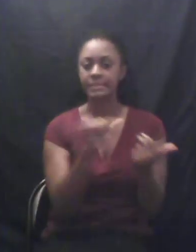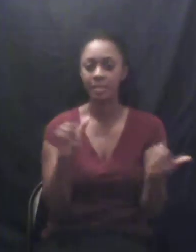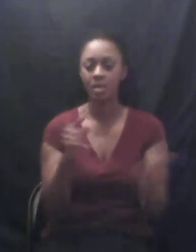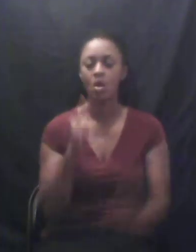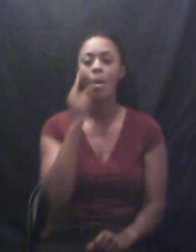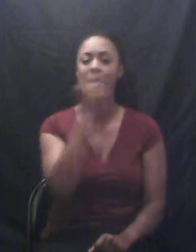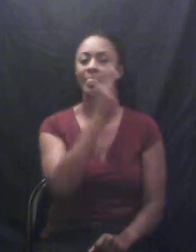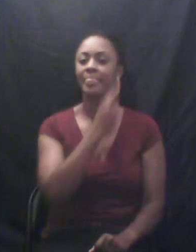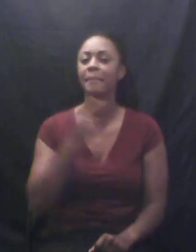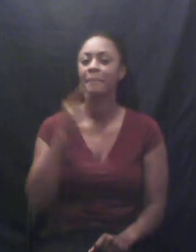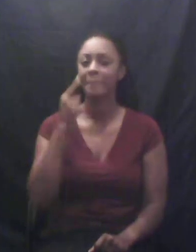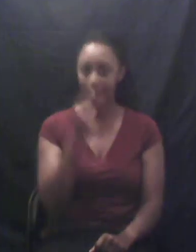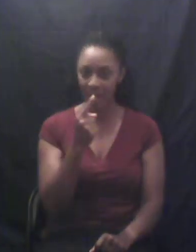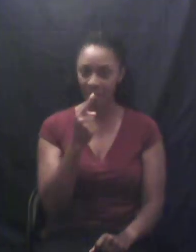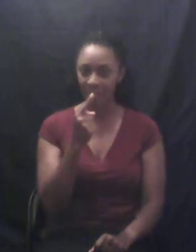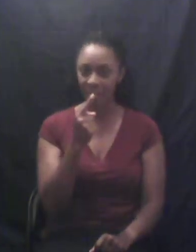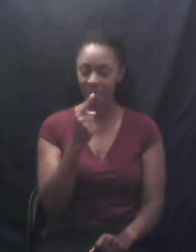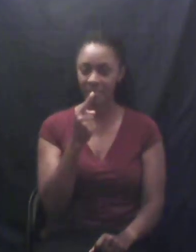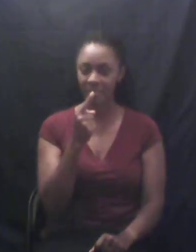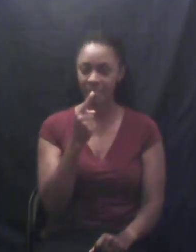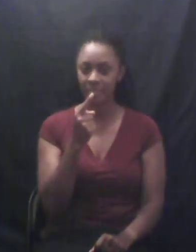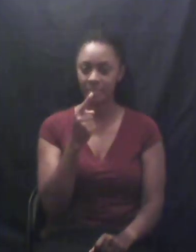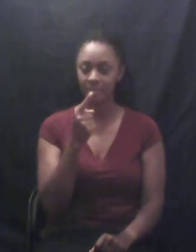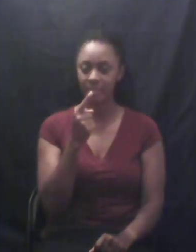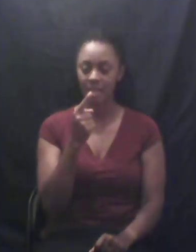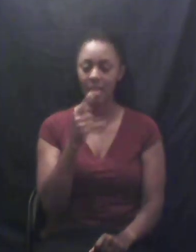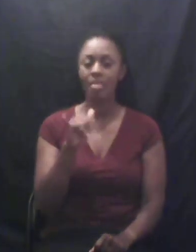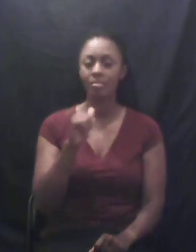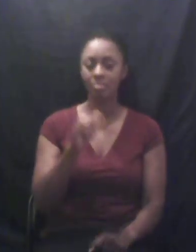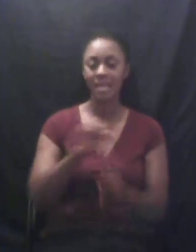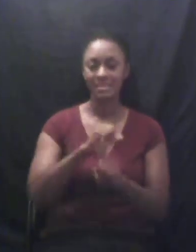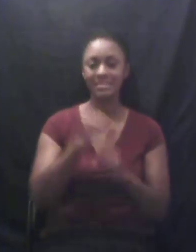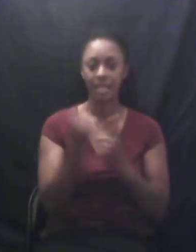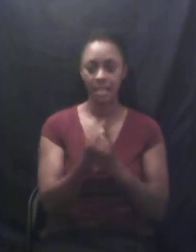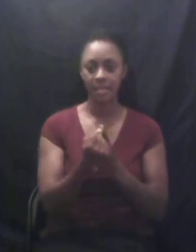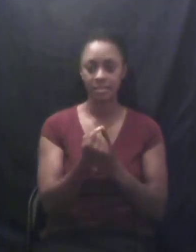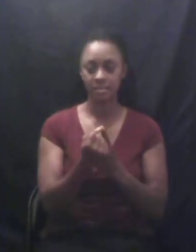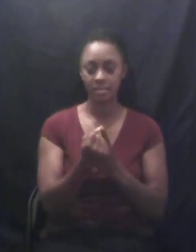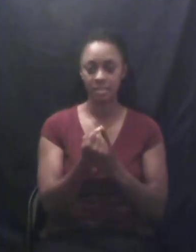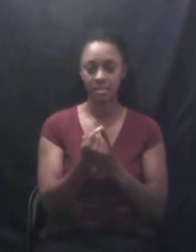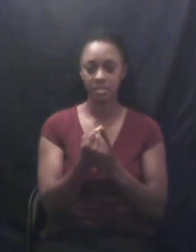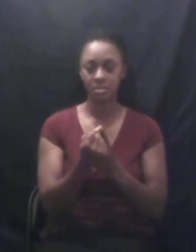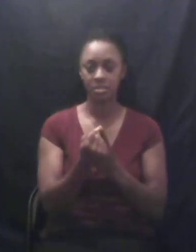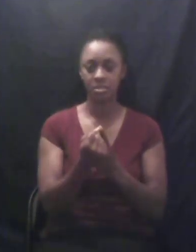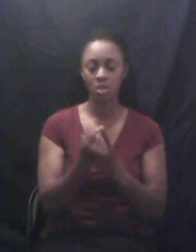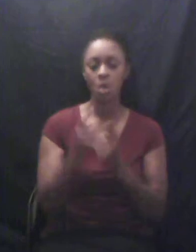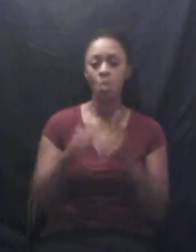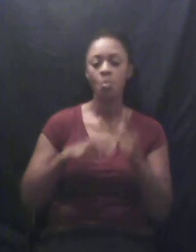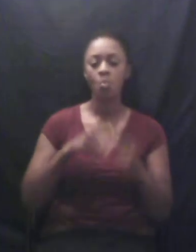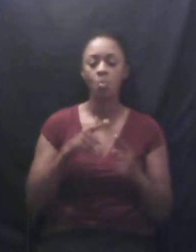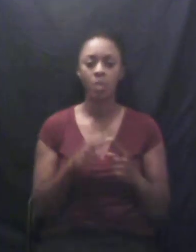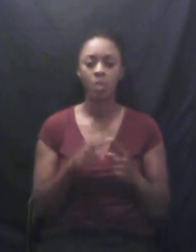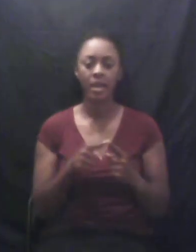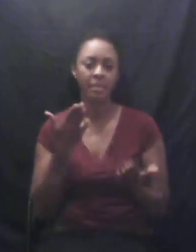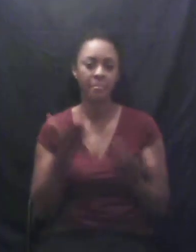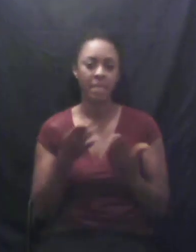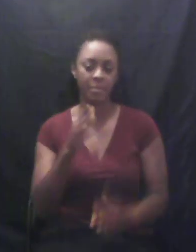And so this is an instance where you may, if it's 13, you may actually want